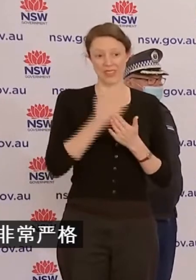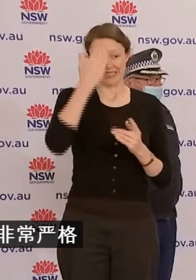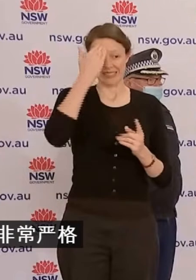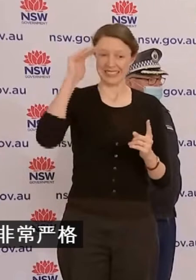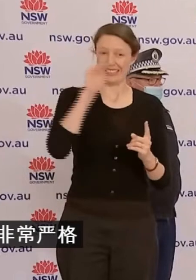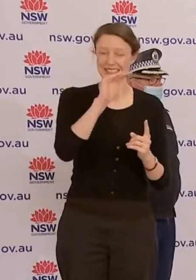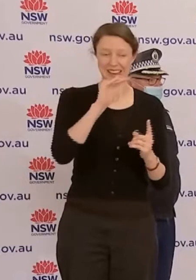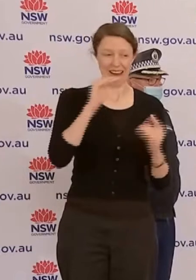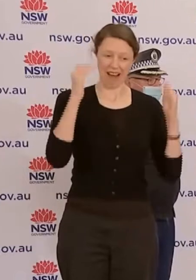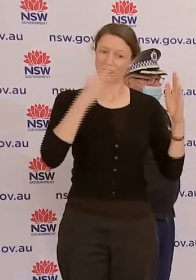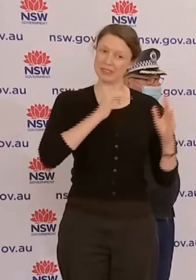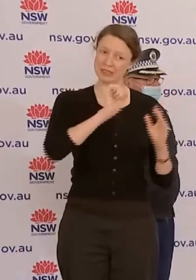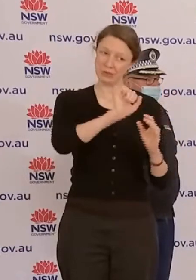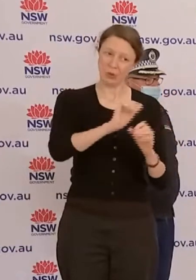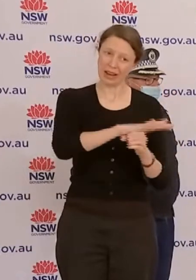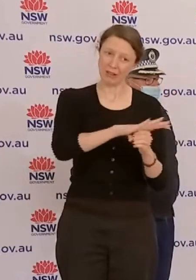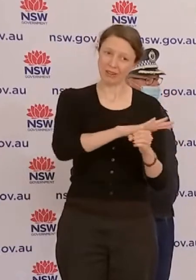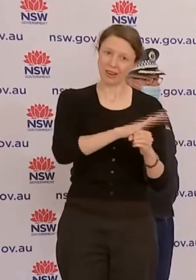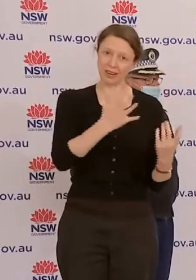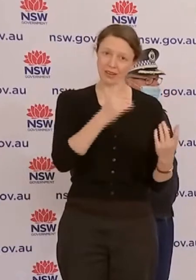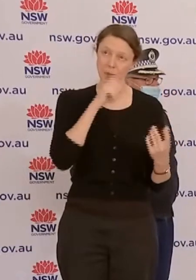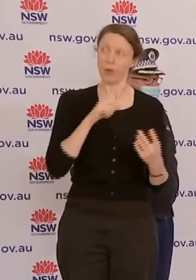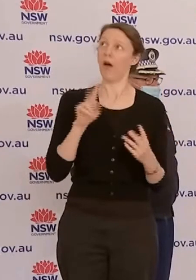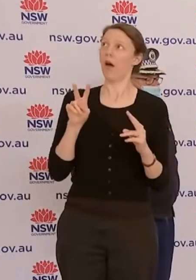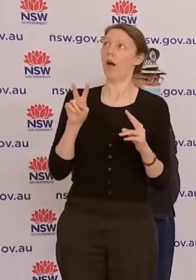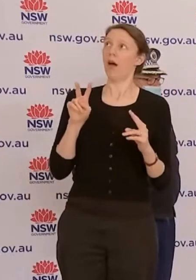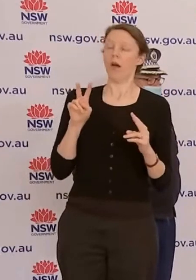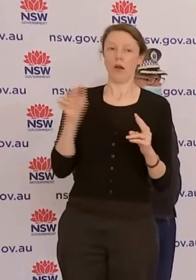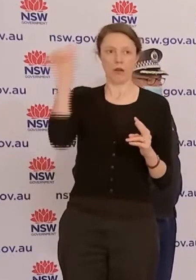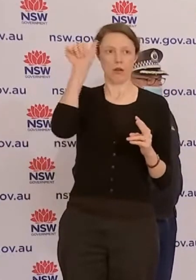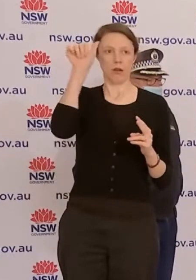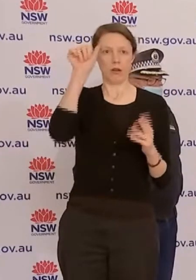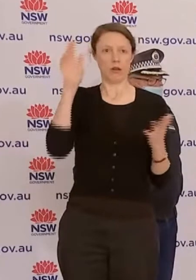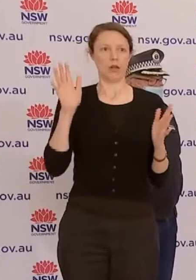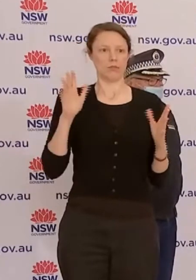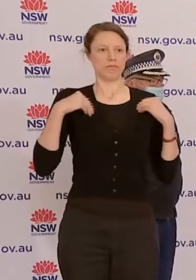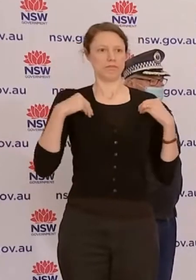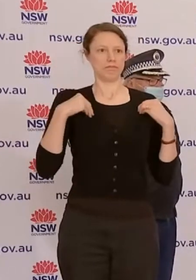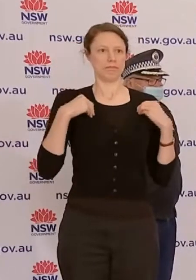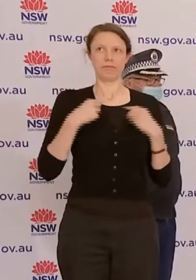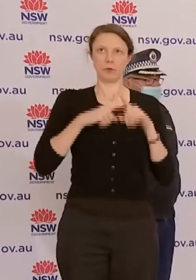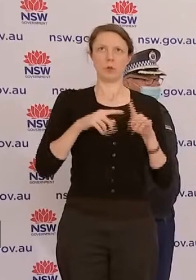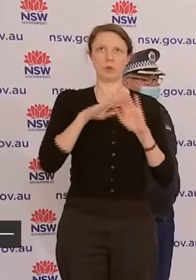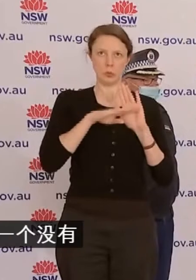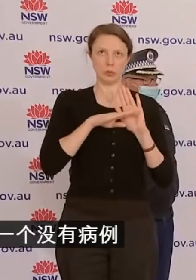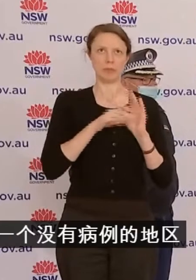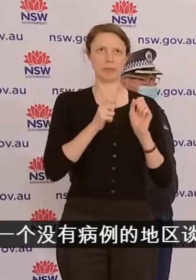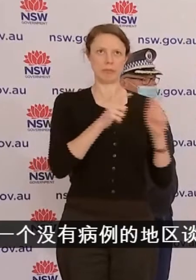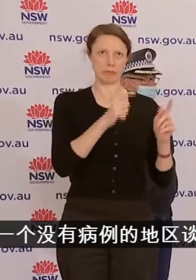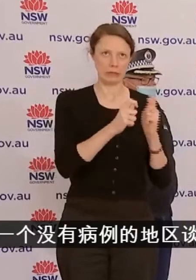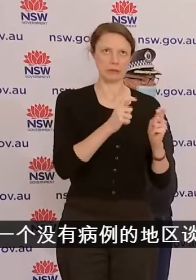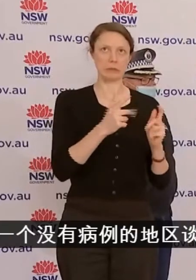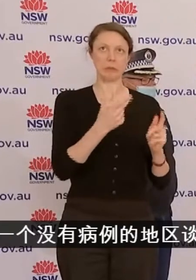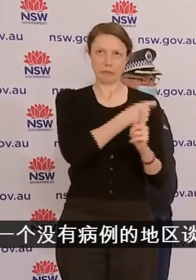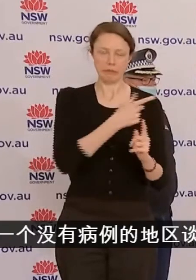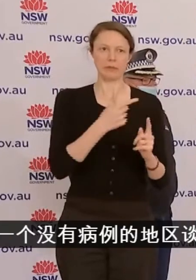what we've also seen is the community responds when we actually tell them specifically areas. It's very hard for the community if we